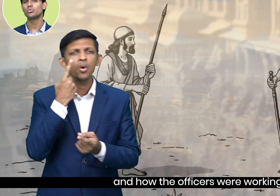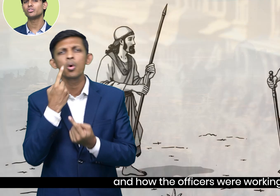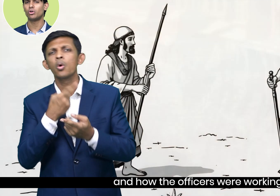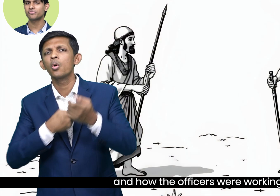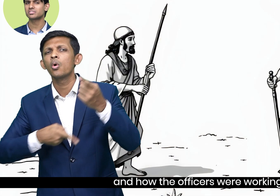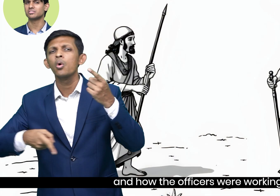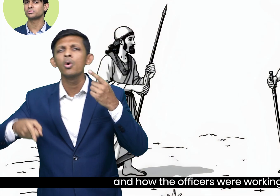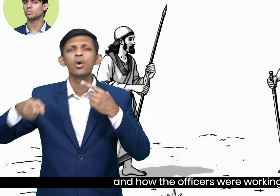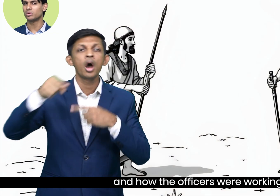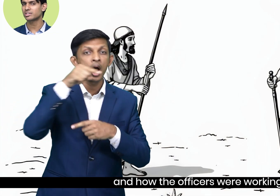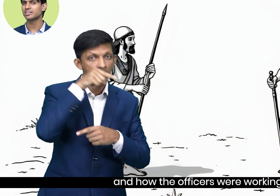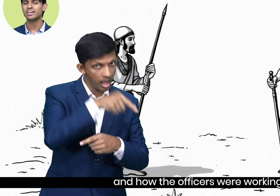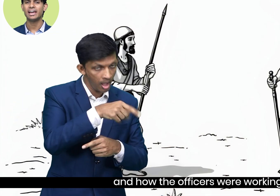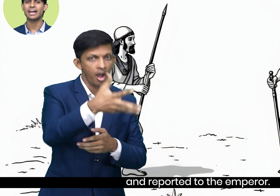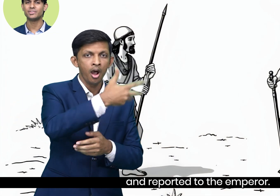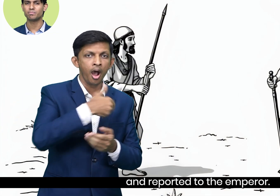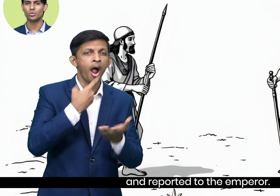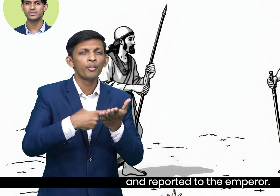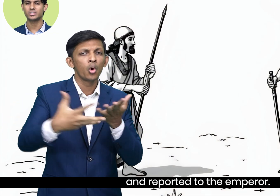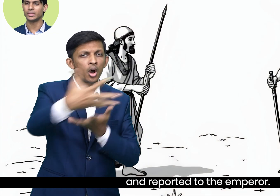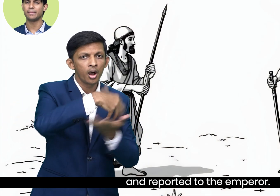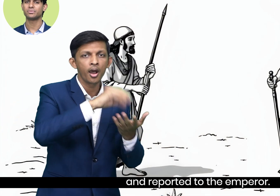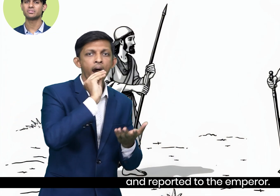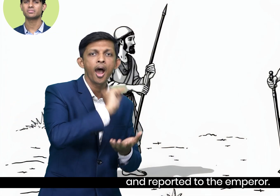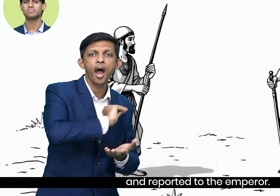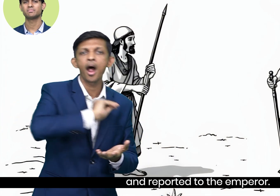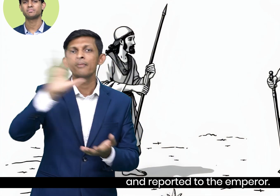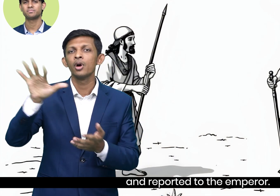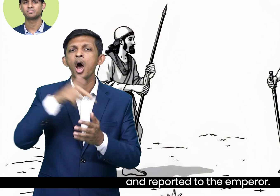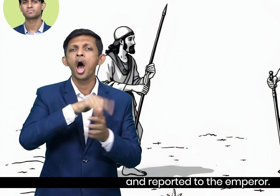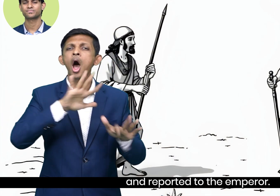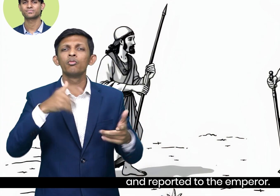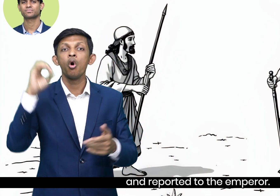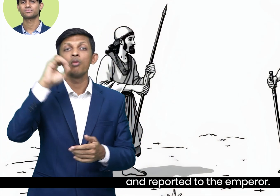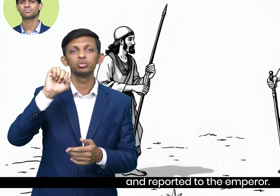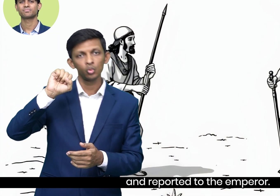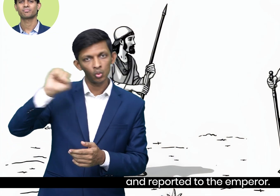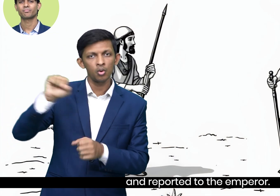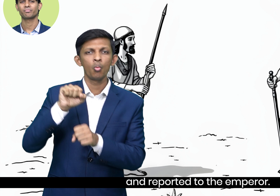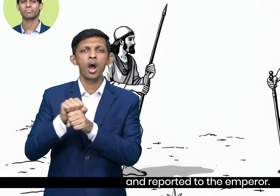and how the officers were working and reported to the emperor.